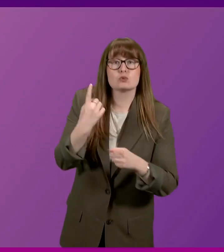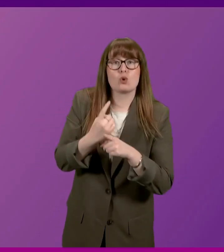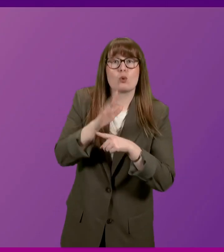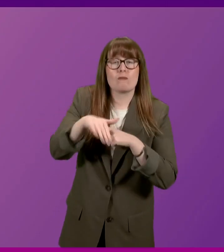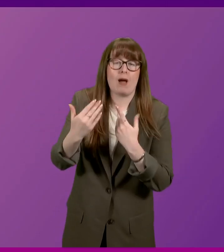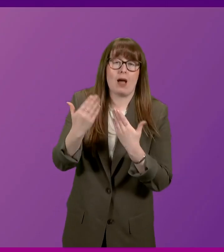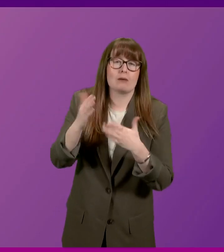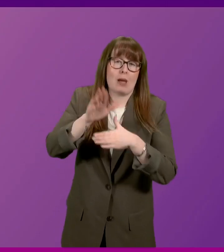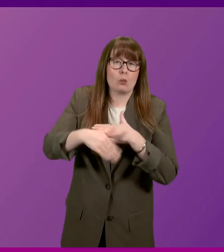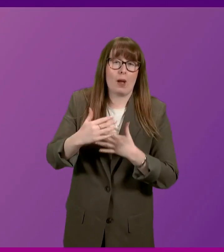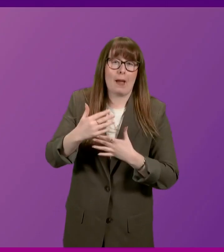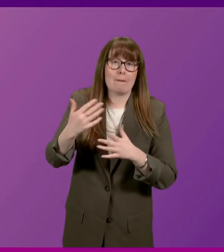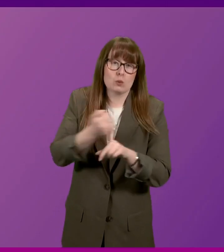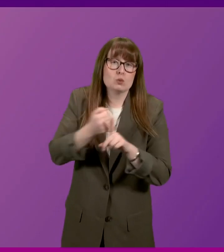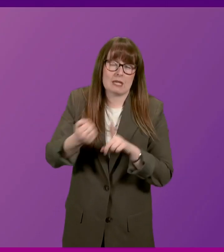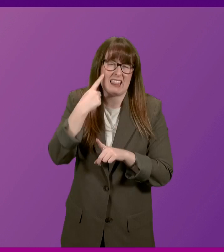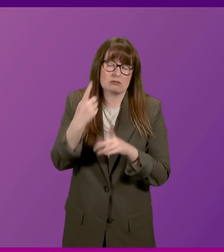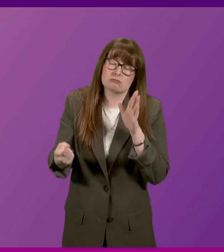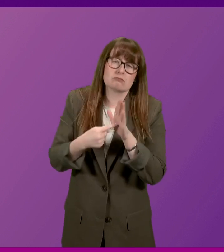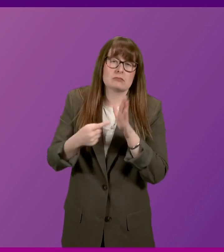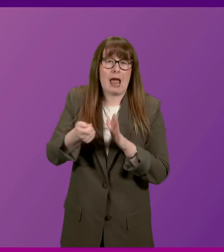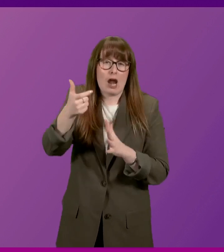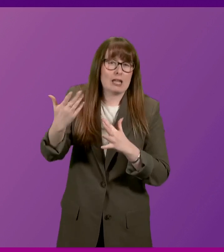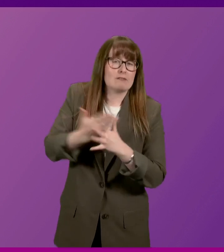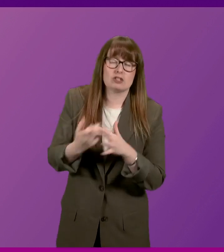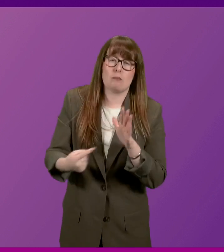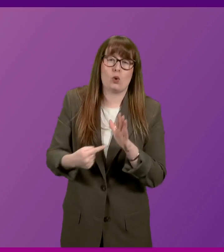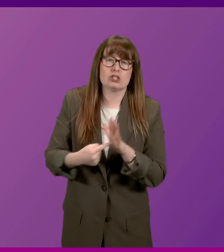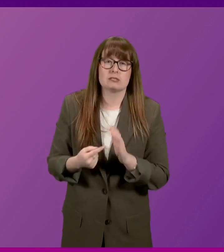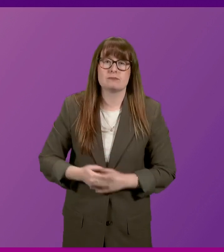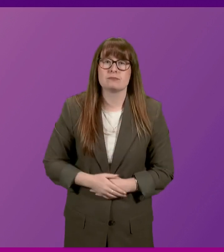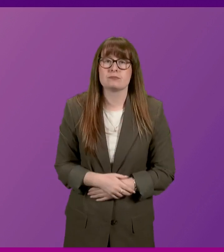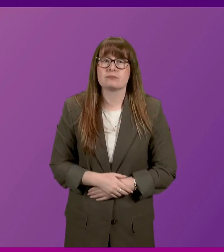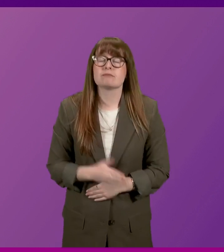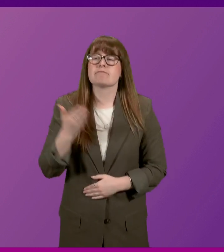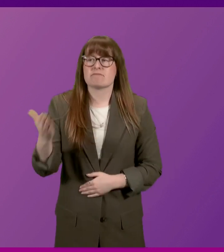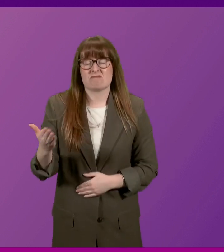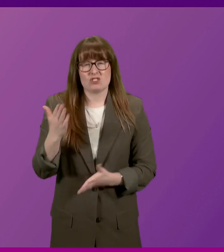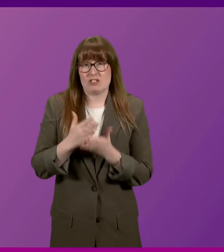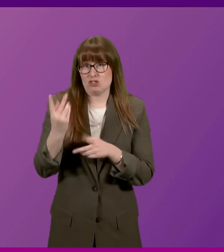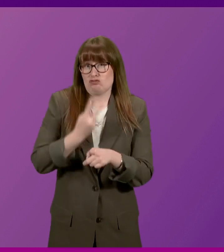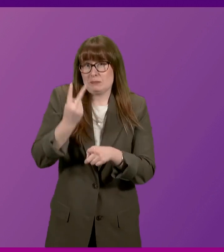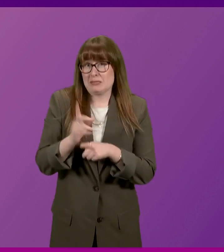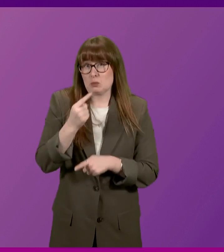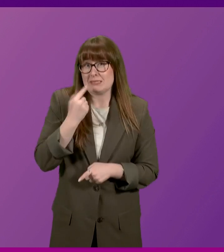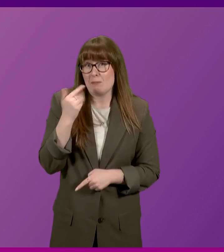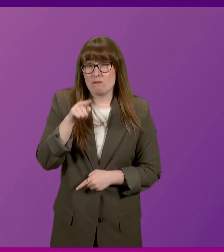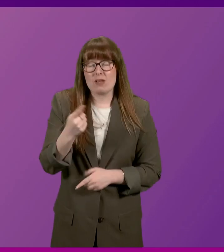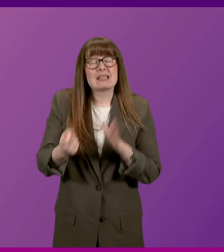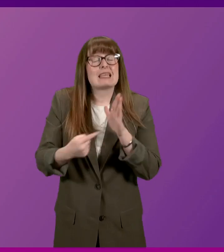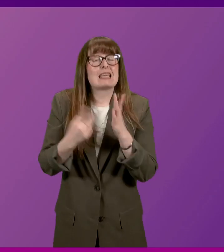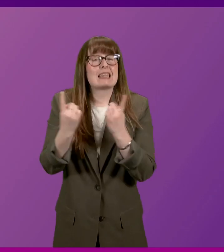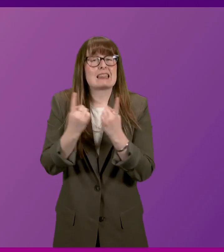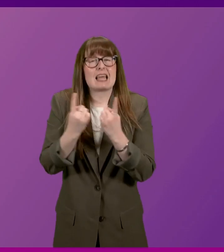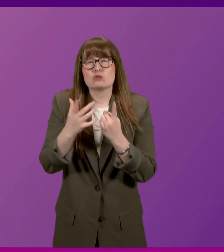I think that early intervention is crucial. If I could just reiterate what Claire was just saying, I think one of the key things I think